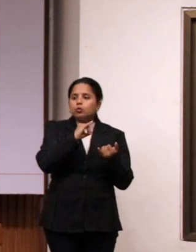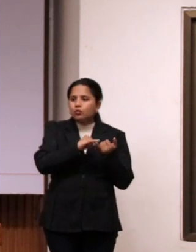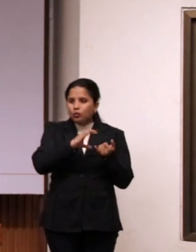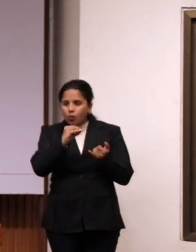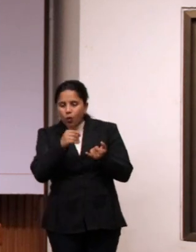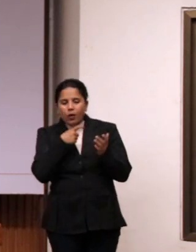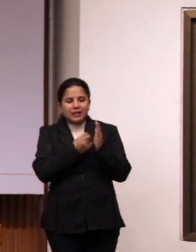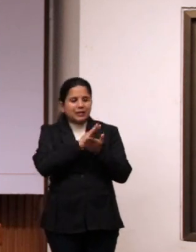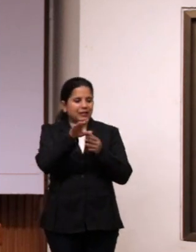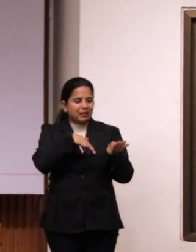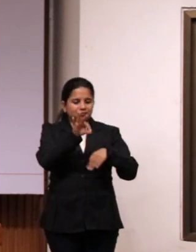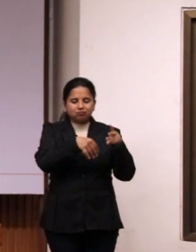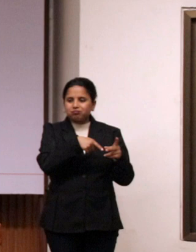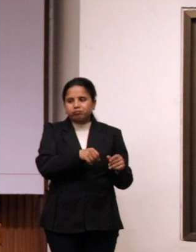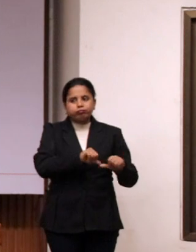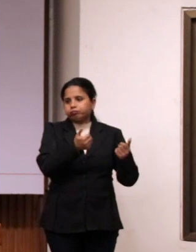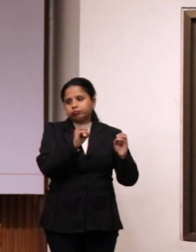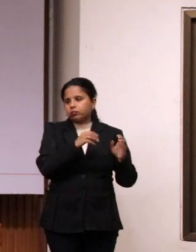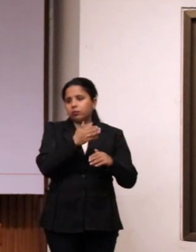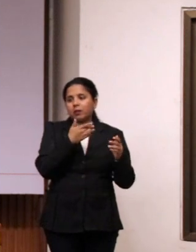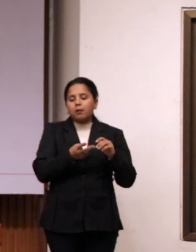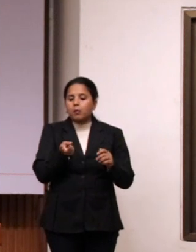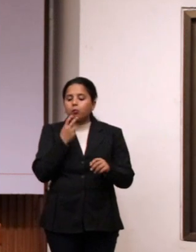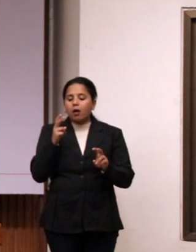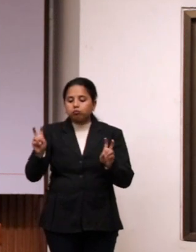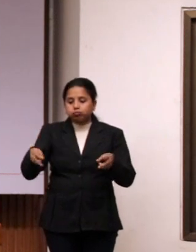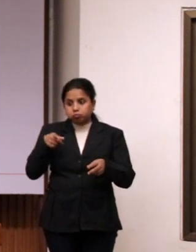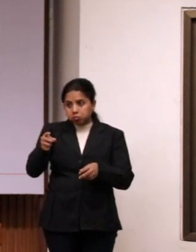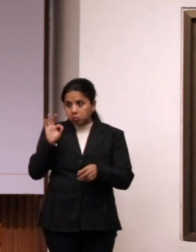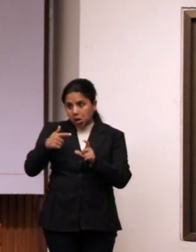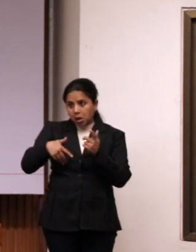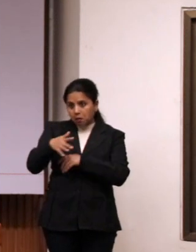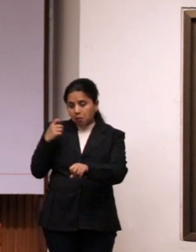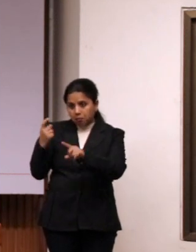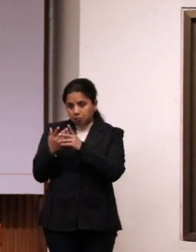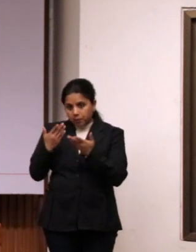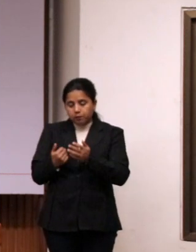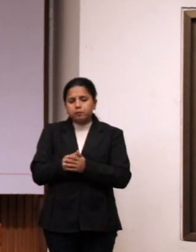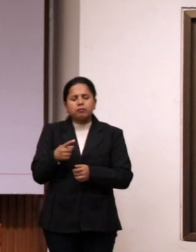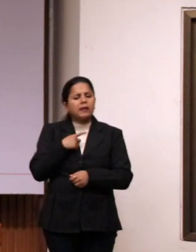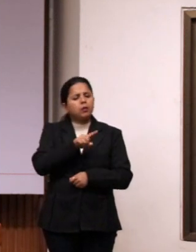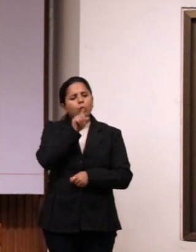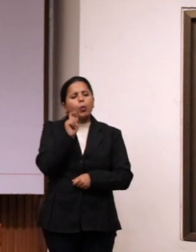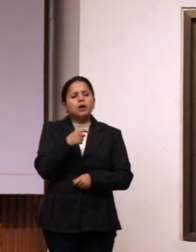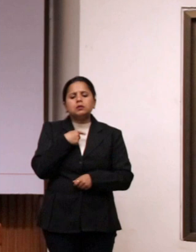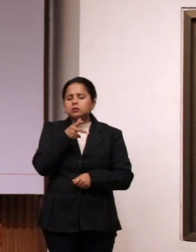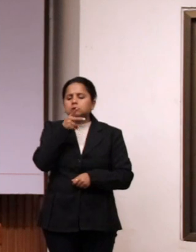environmental friendly technology. I mean, if we consider better vehicle as environment friendly. So my question to you is, so in this